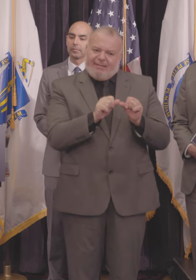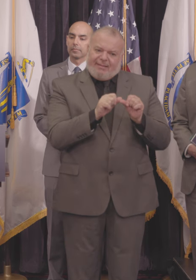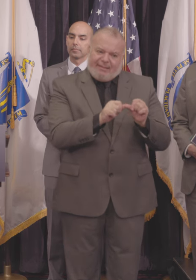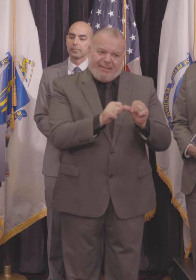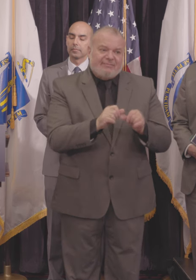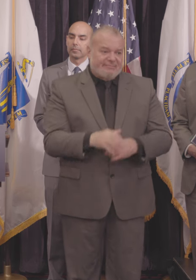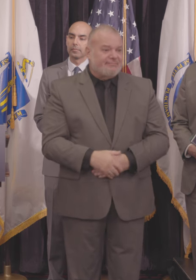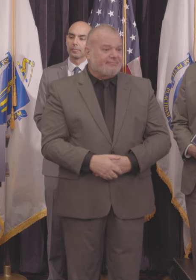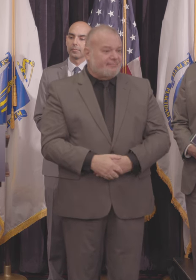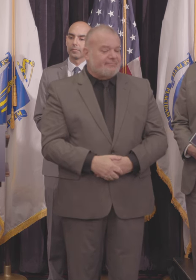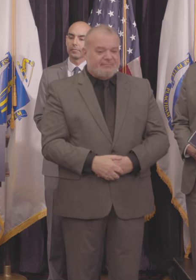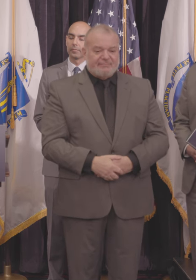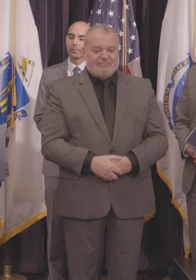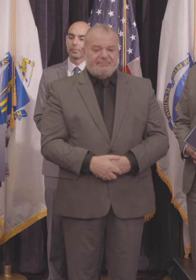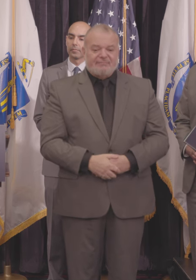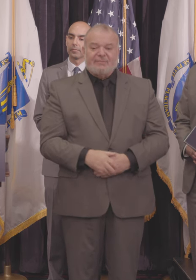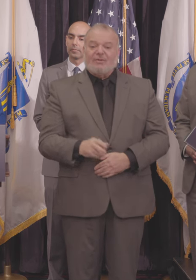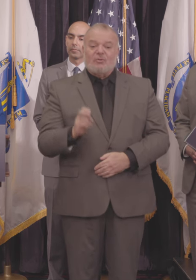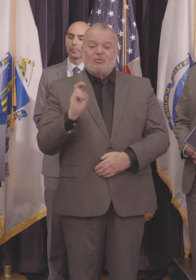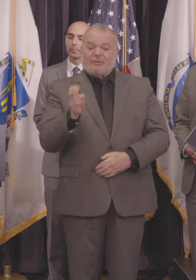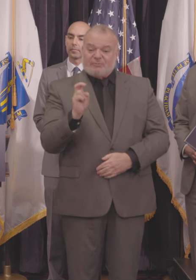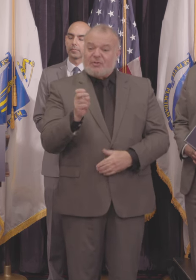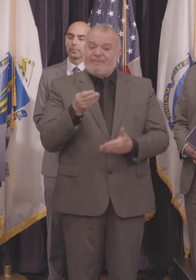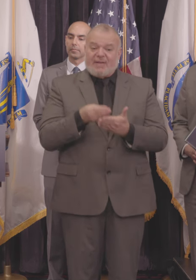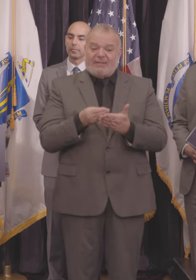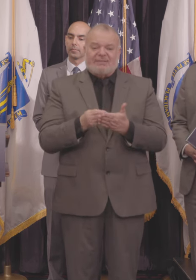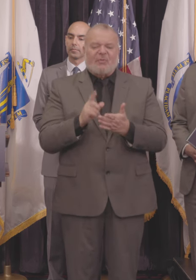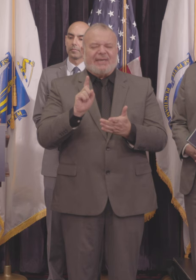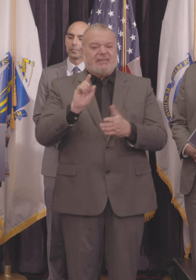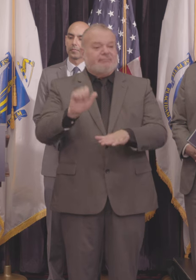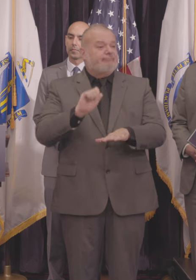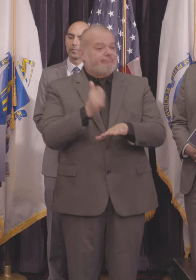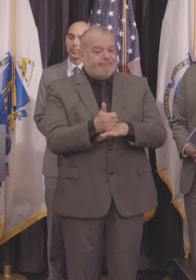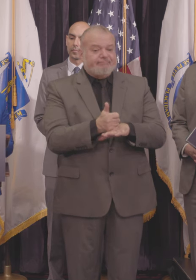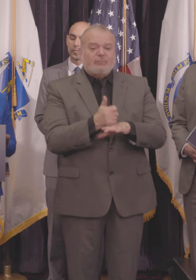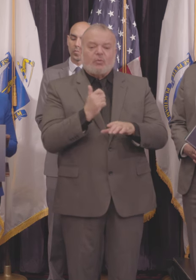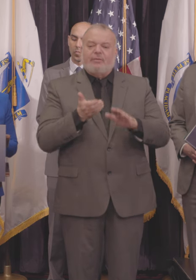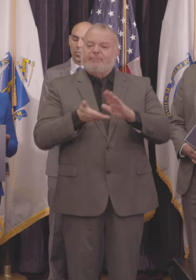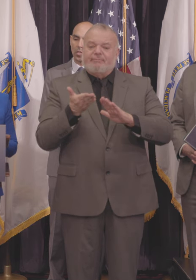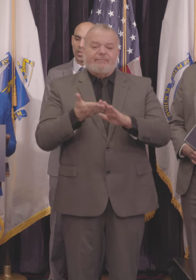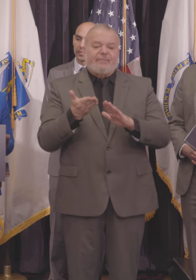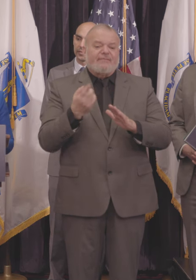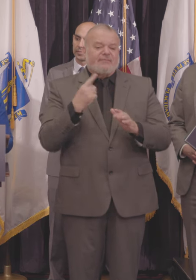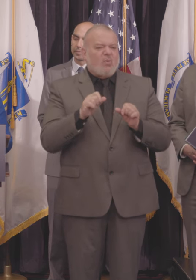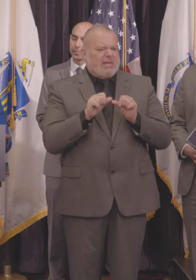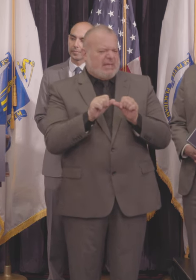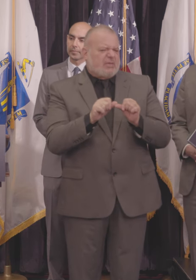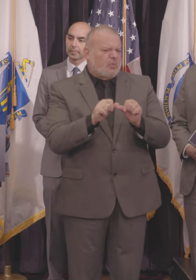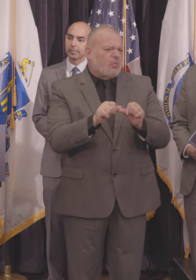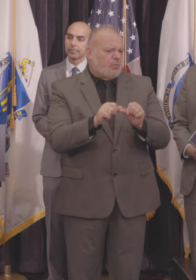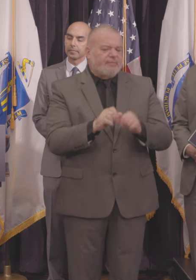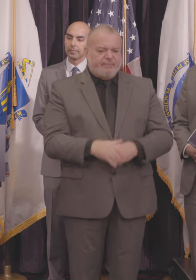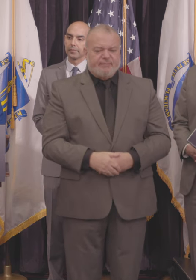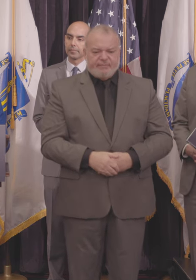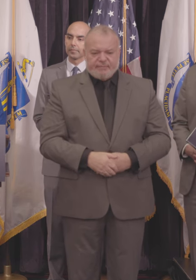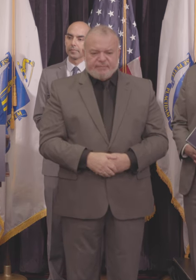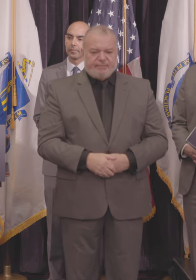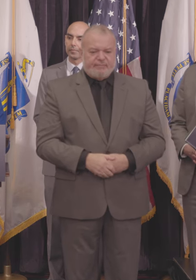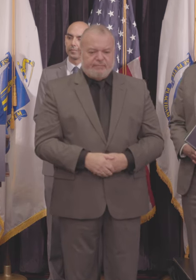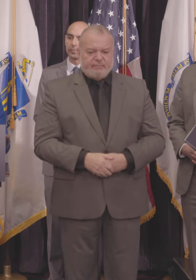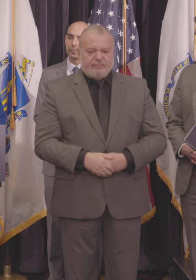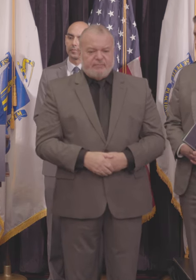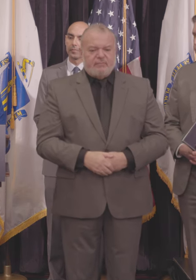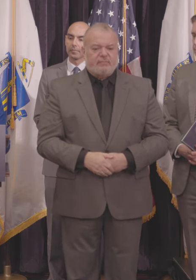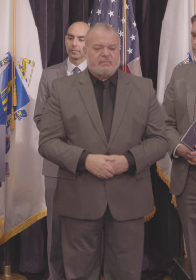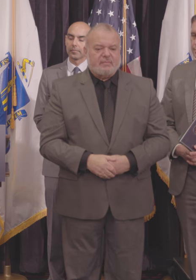transportation funding financing mechanism in Massachusetts. And after years, as I've said before, of seeing that can kick down the road,